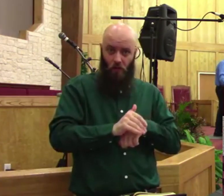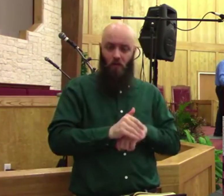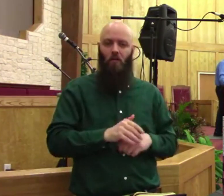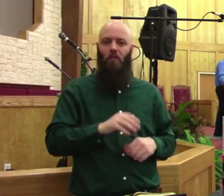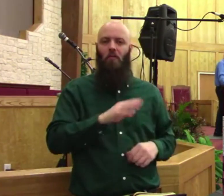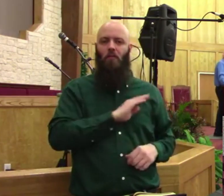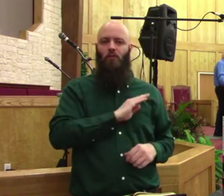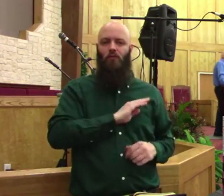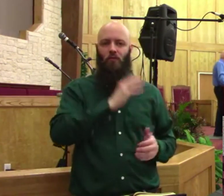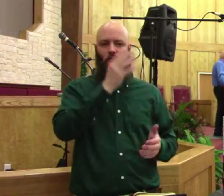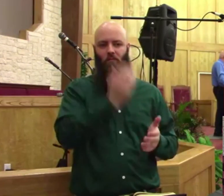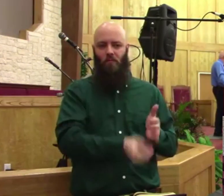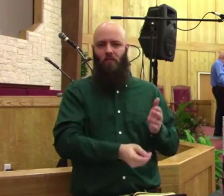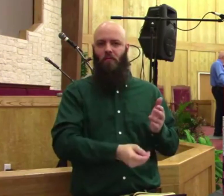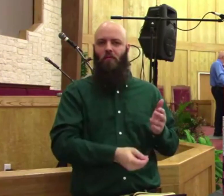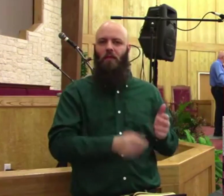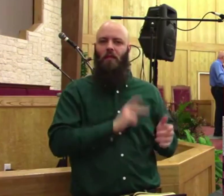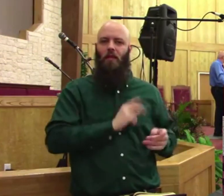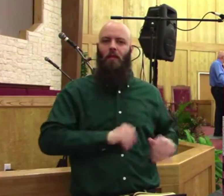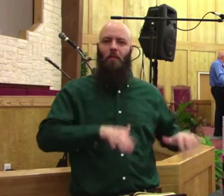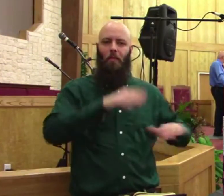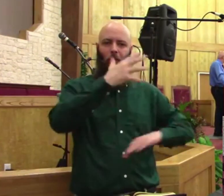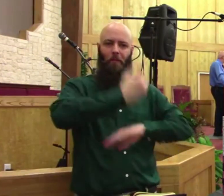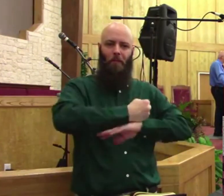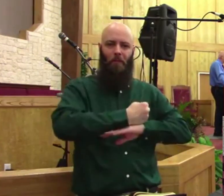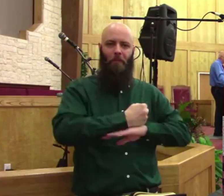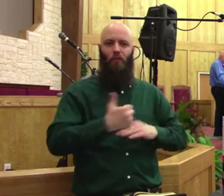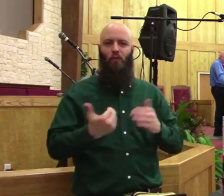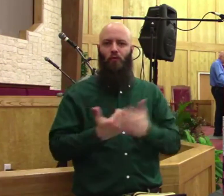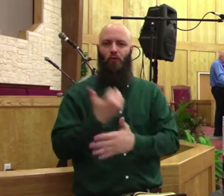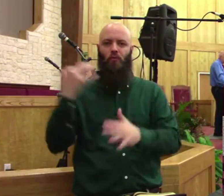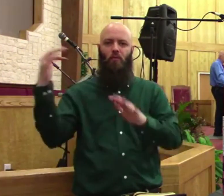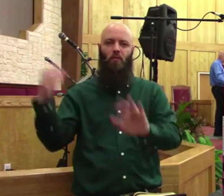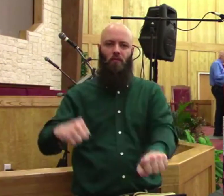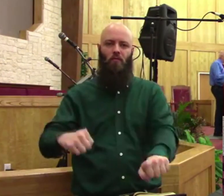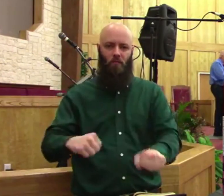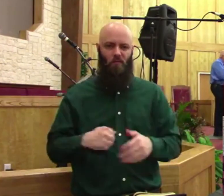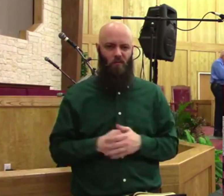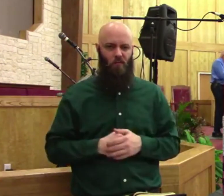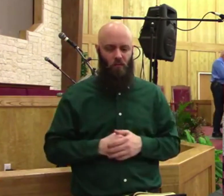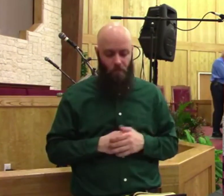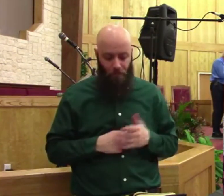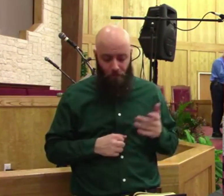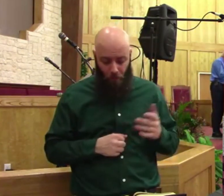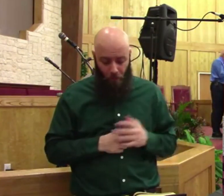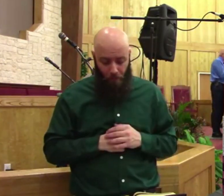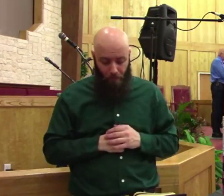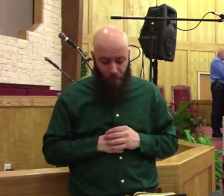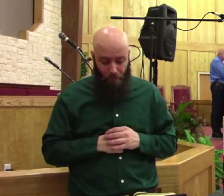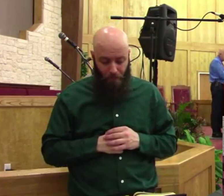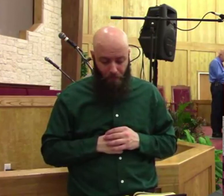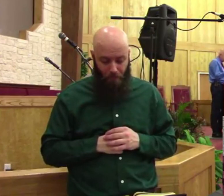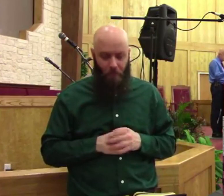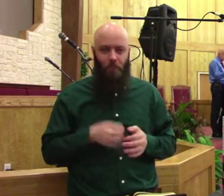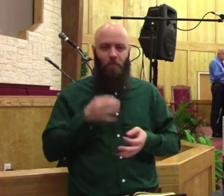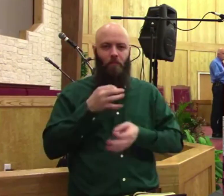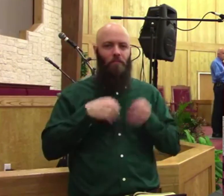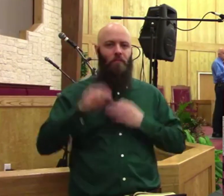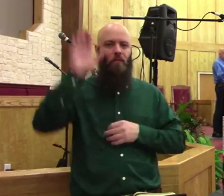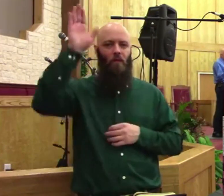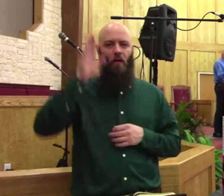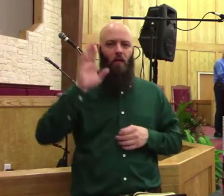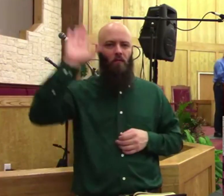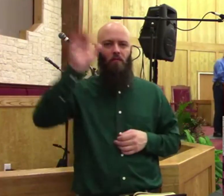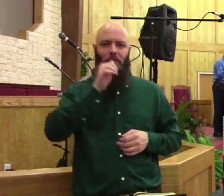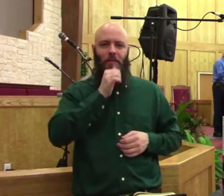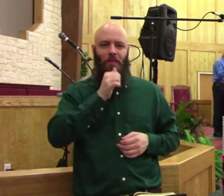Belshazzar is gone, the kingdom is gone, and a new kingdom rises. So it's instead of the patience of God in dealing with